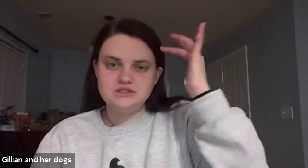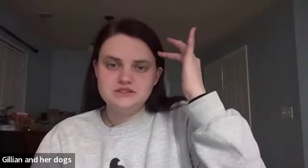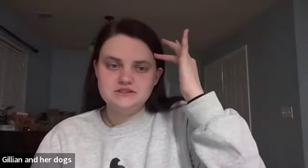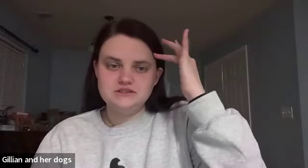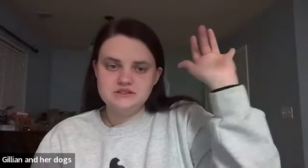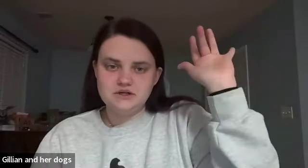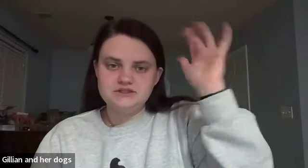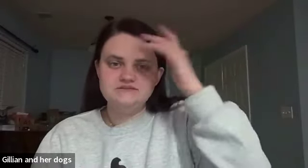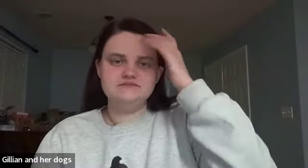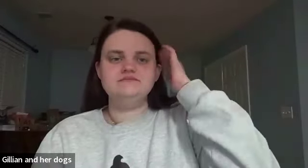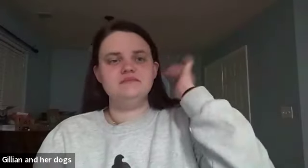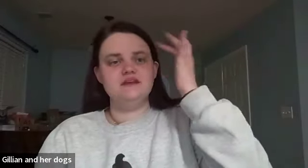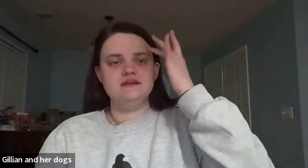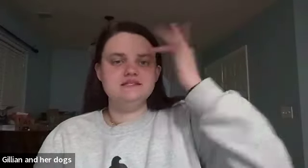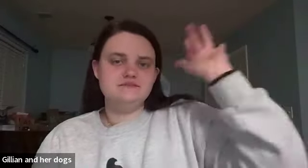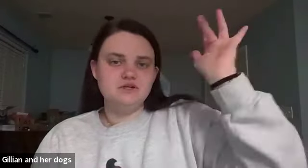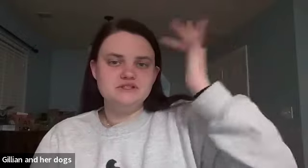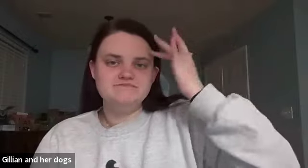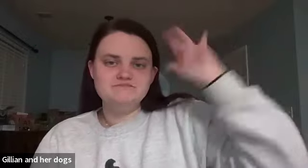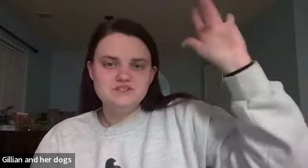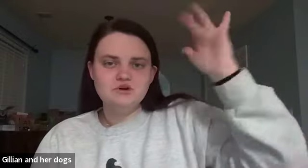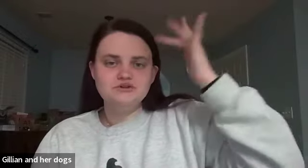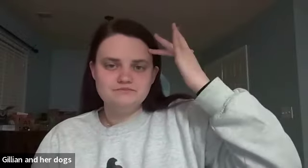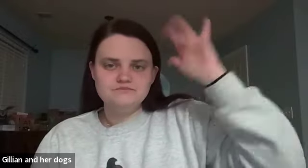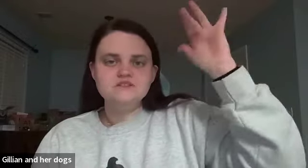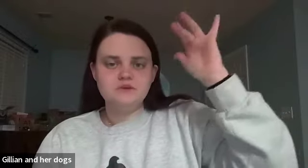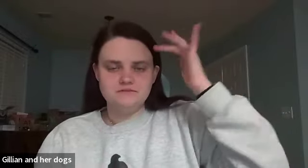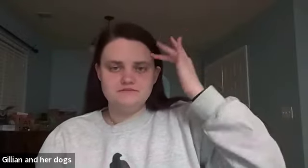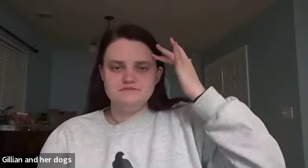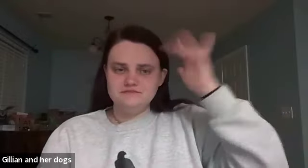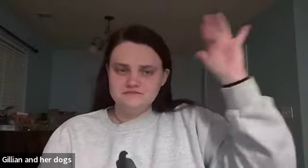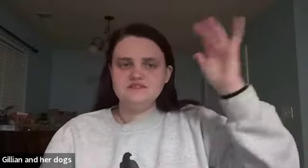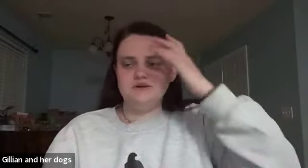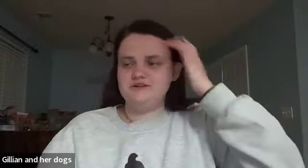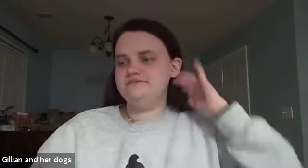smart, smart, smart, smart, smart, smart.